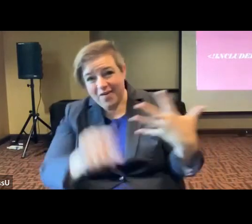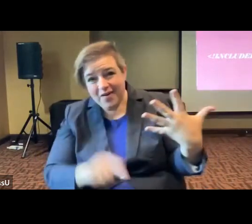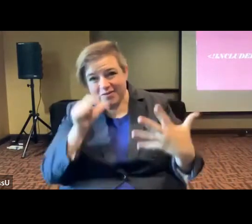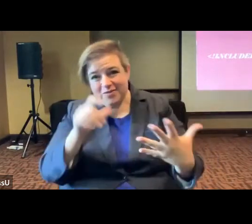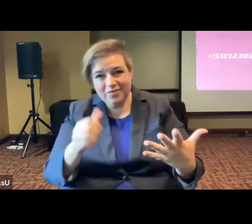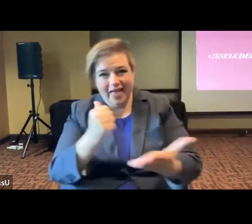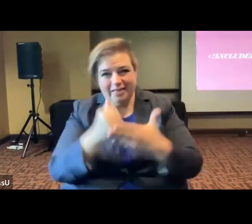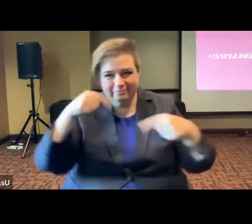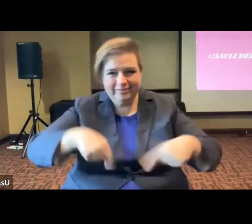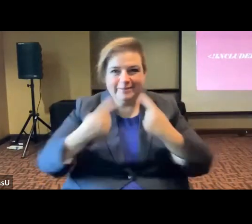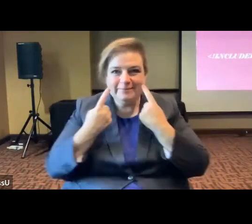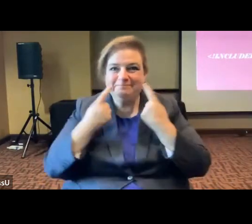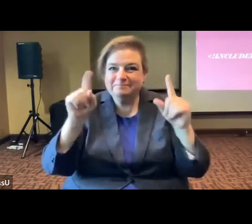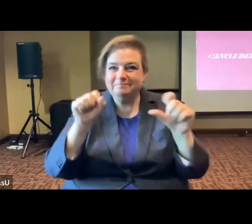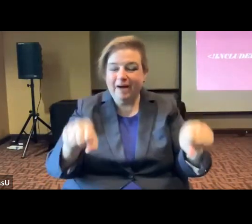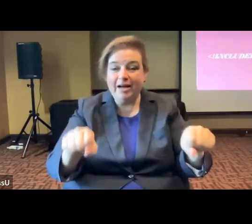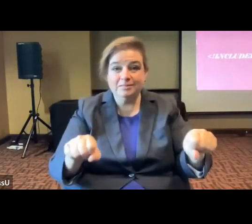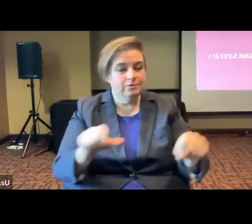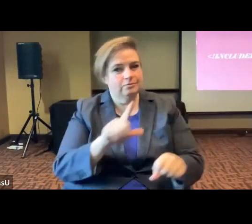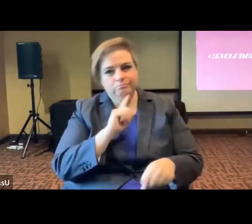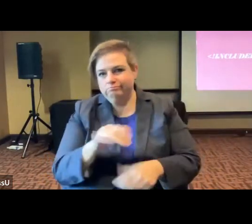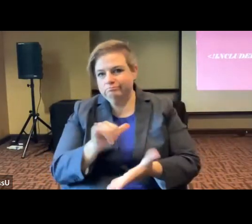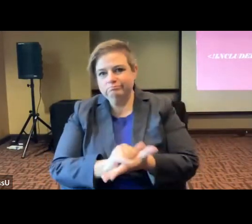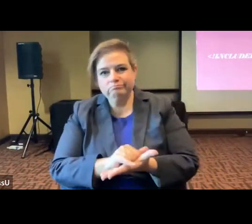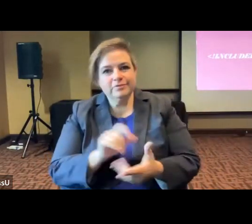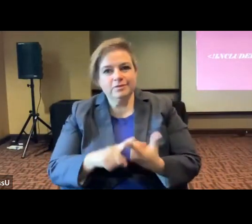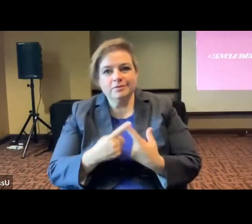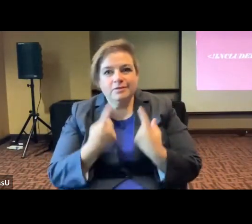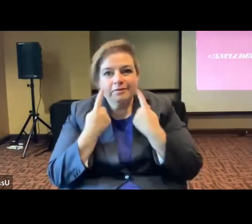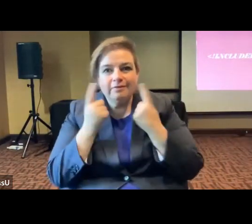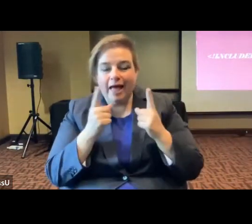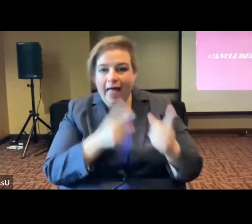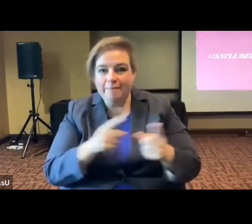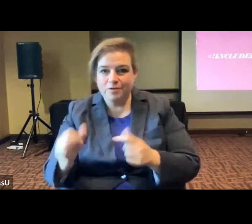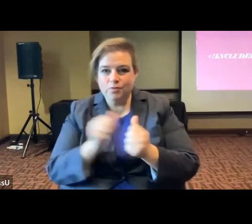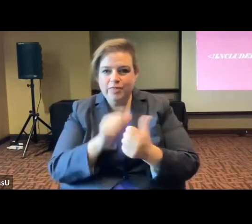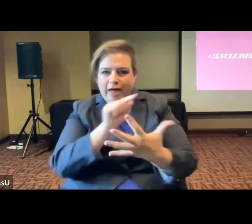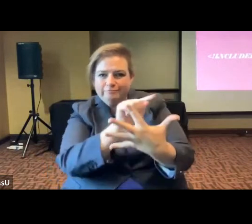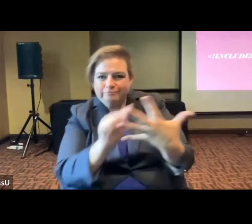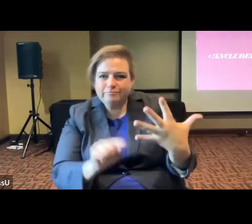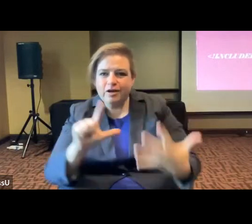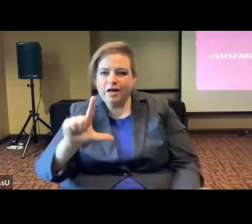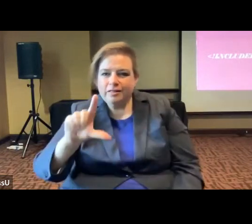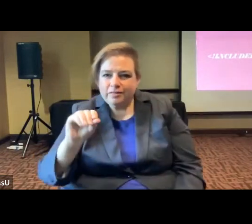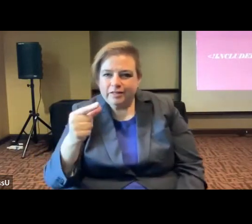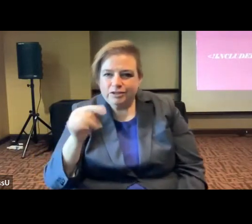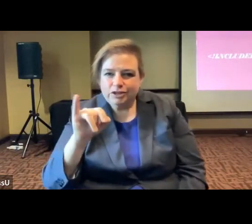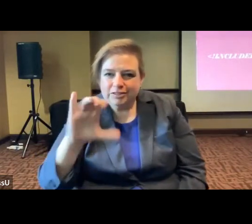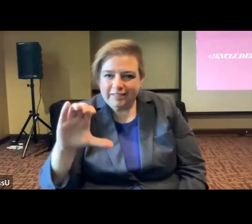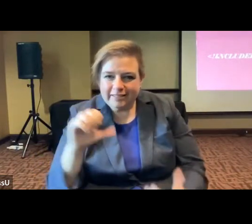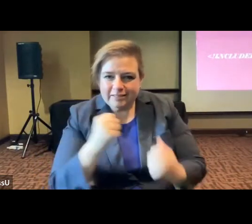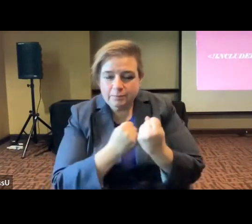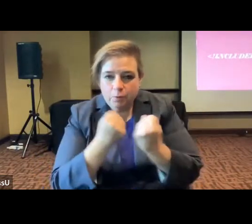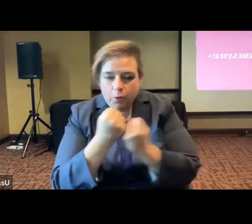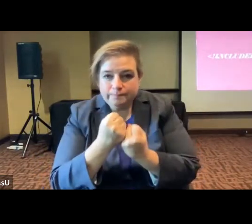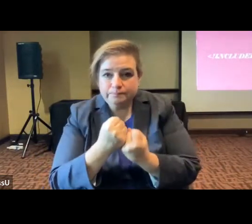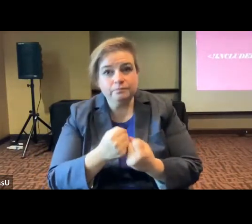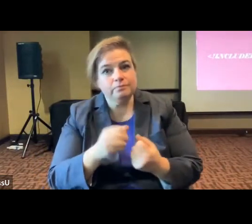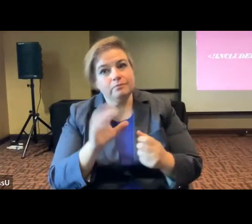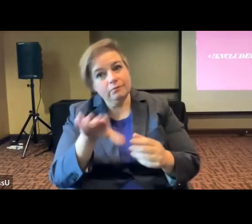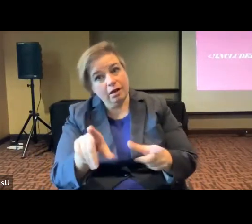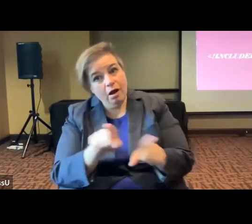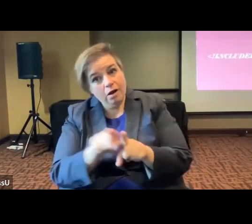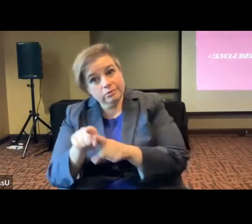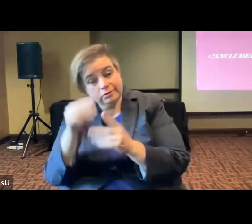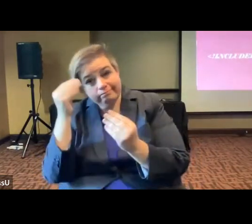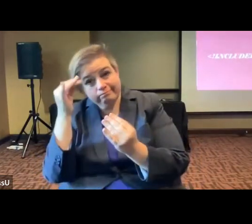because really, it couldn't happen without that logistical support. But also think about